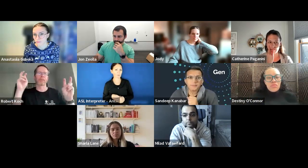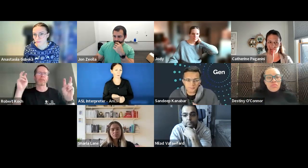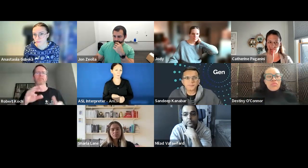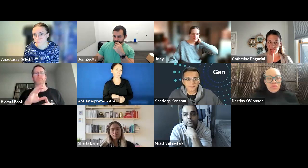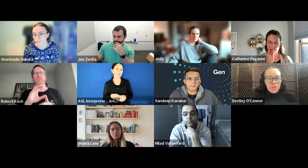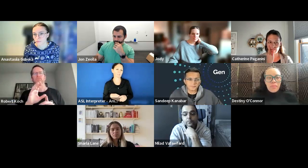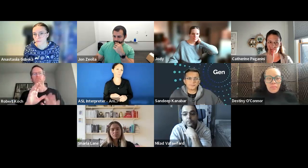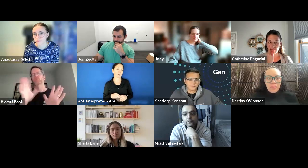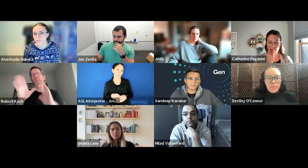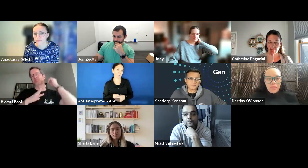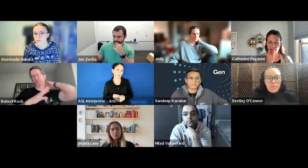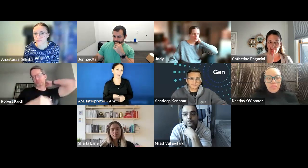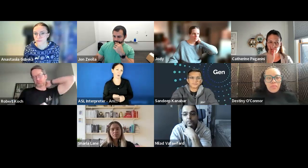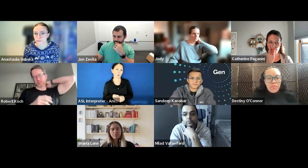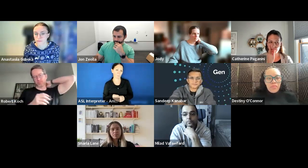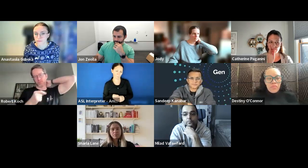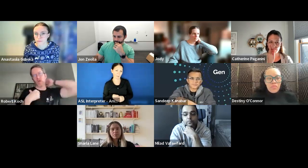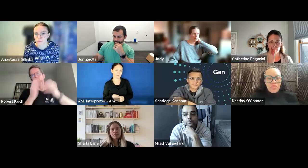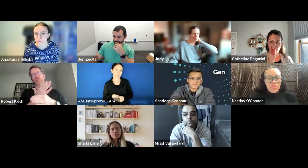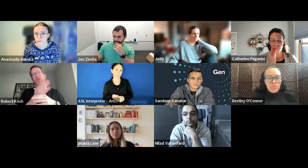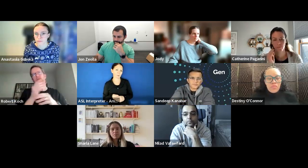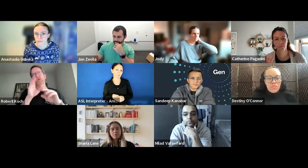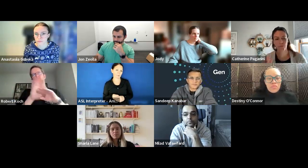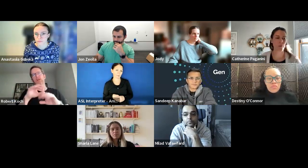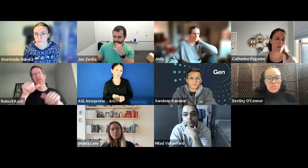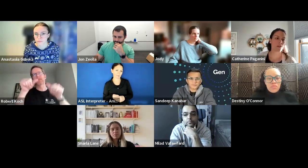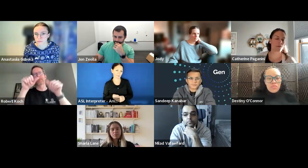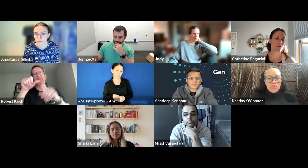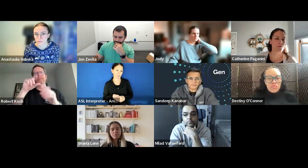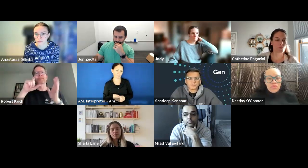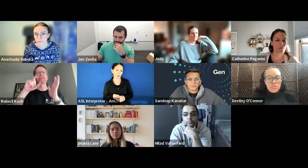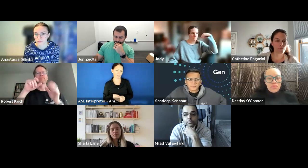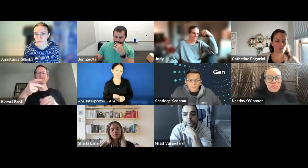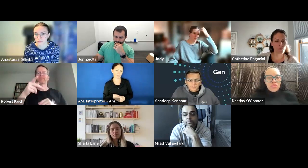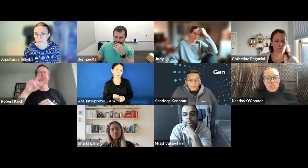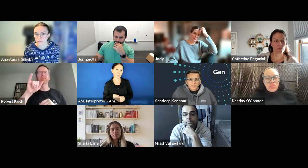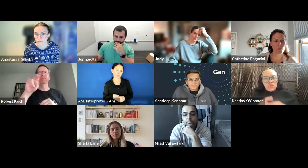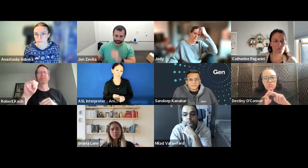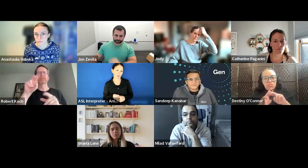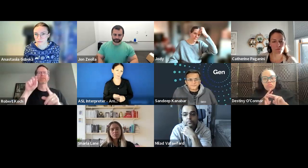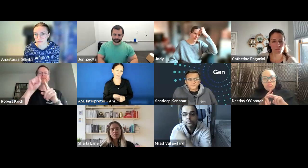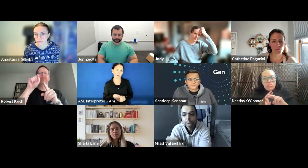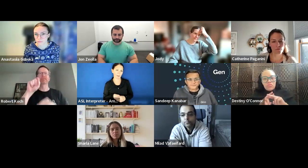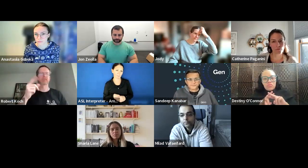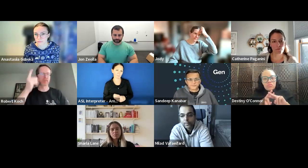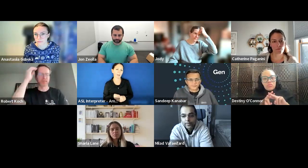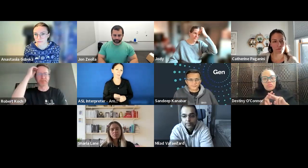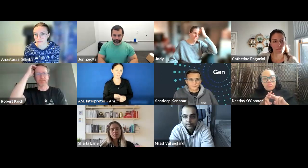we, you know, basically so everything has a home and is more easily accessible for all of us. And I will share